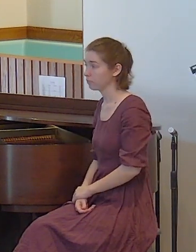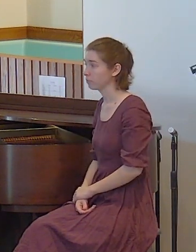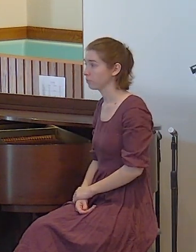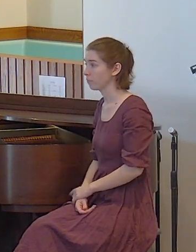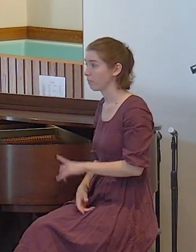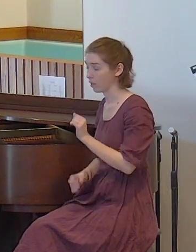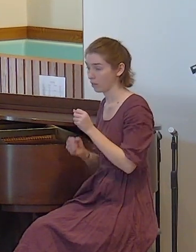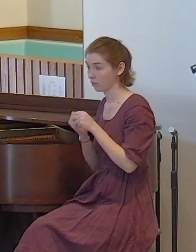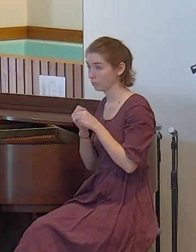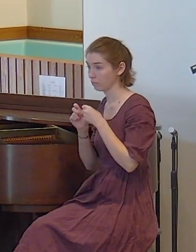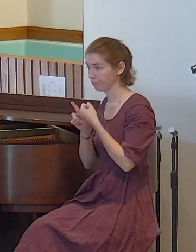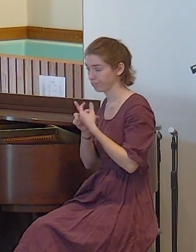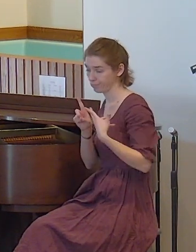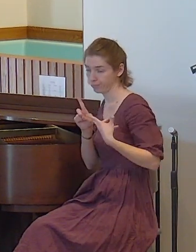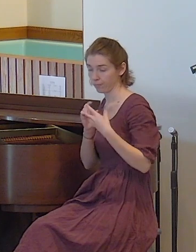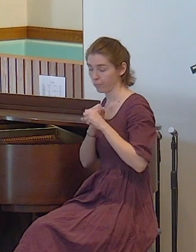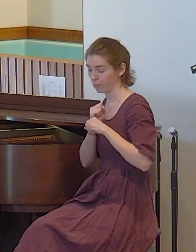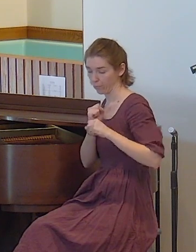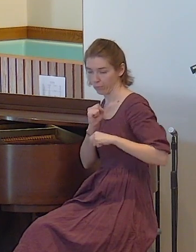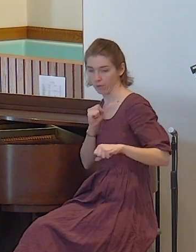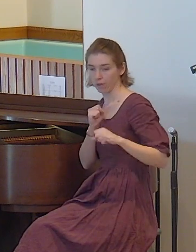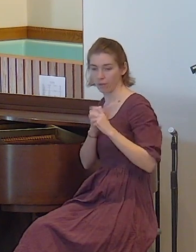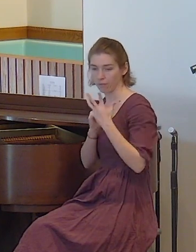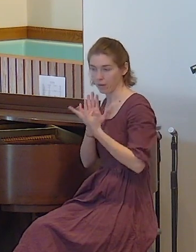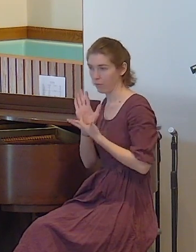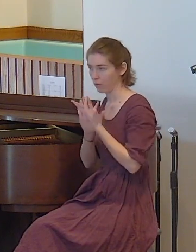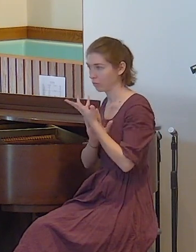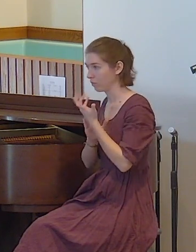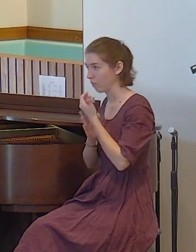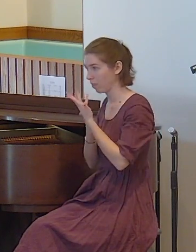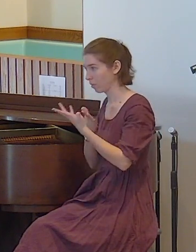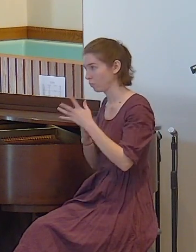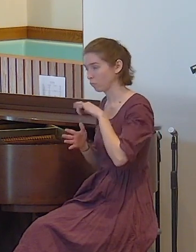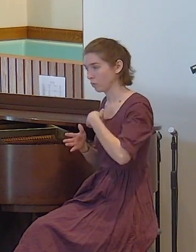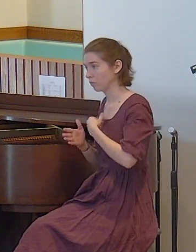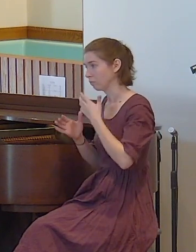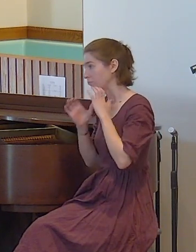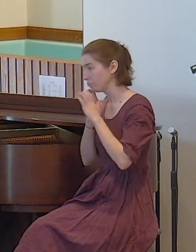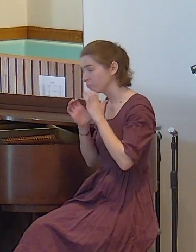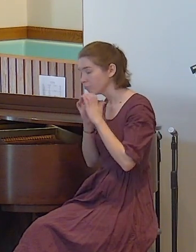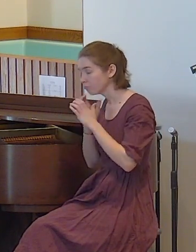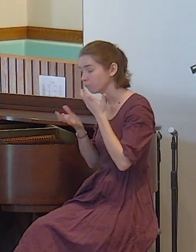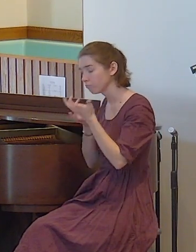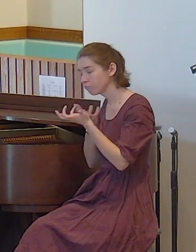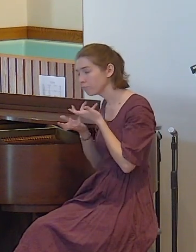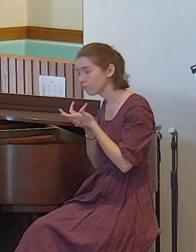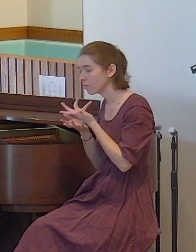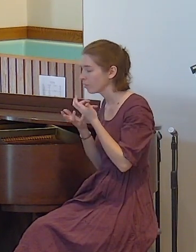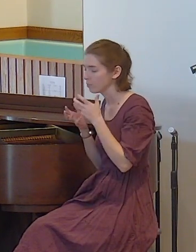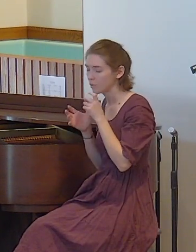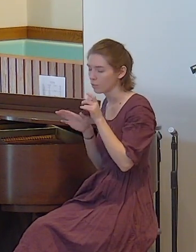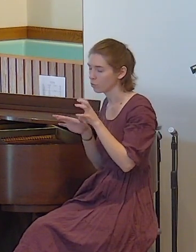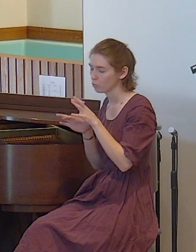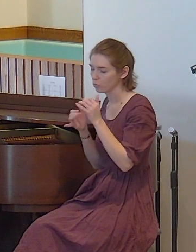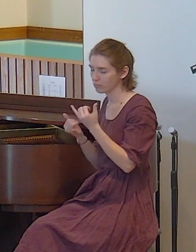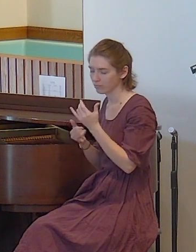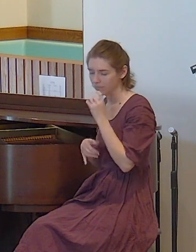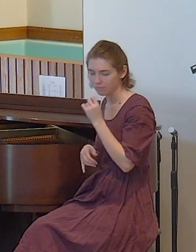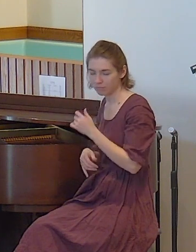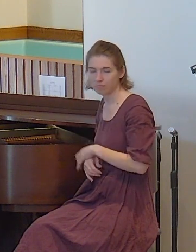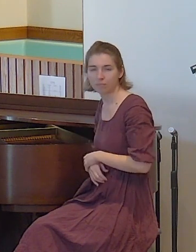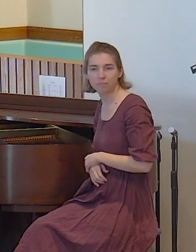I could go on and expound. I could share with you 5 hours of stuff that we talked about, but I'm not going to do that today.